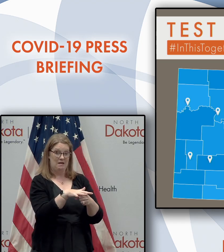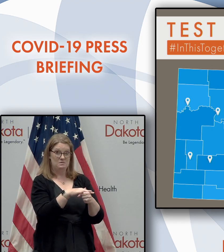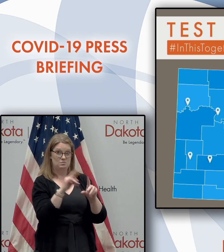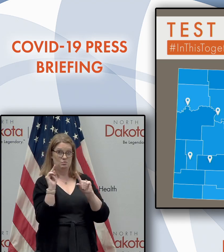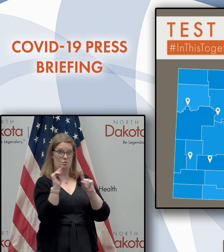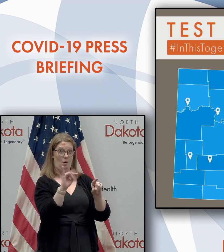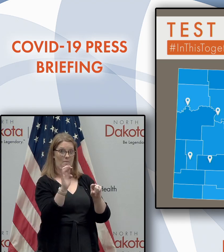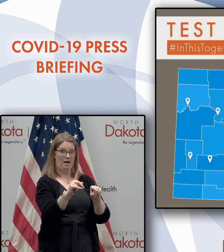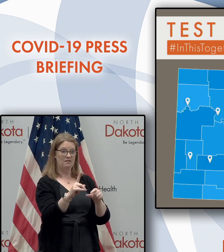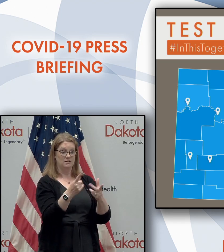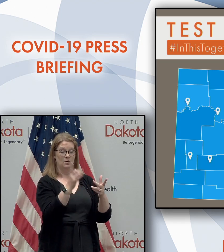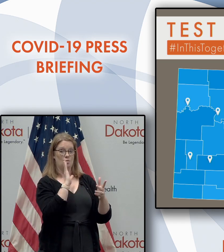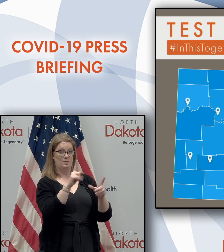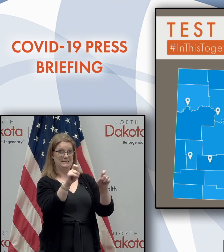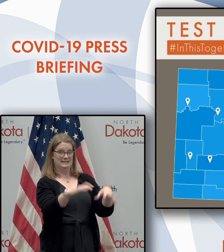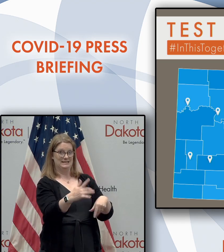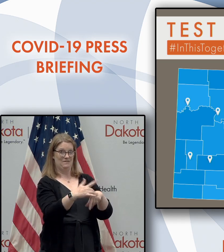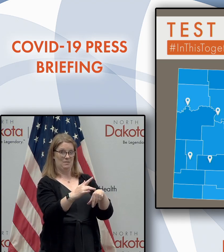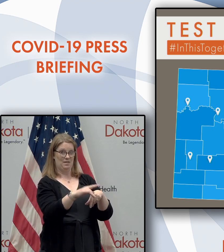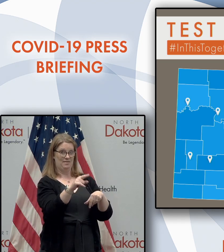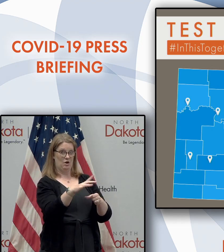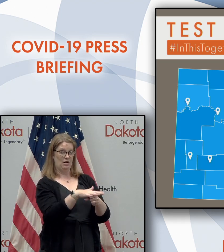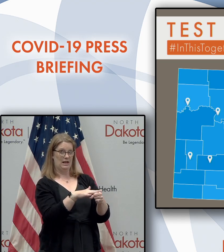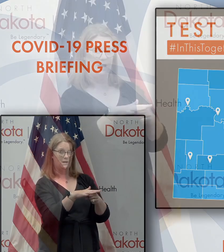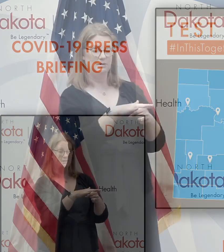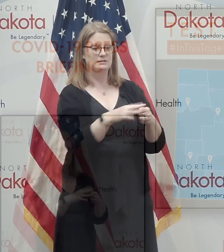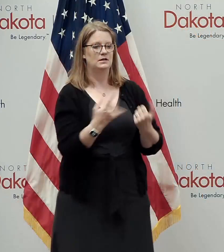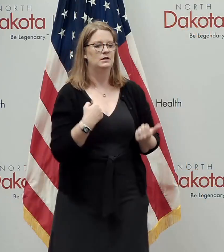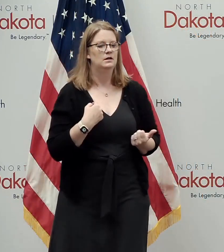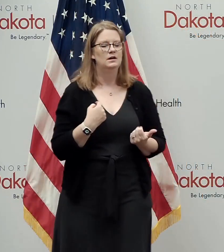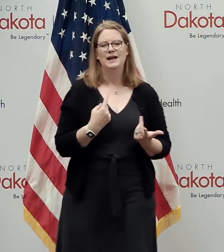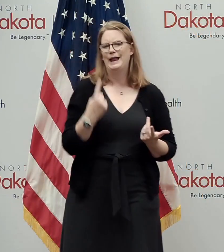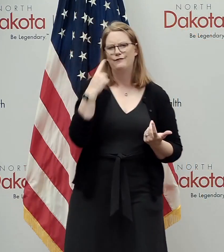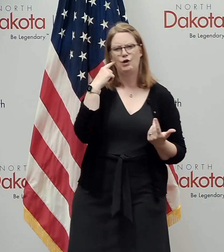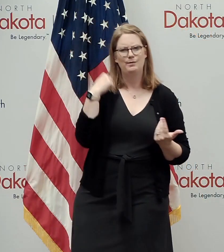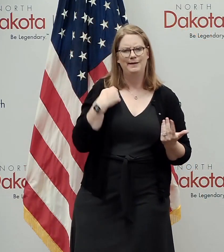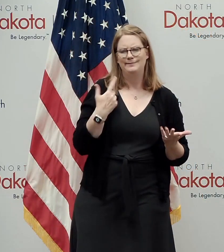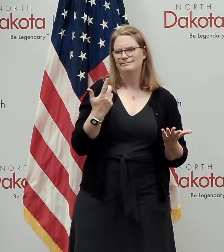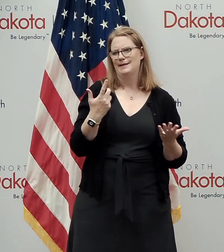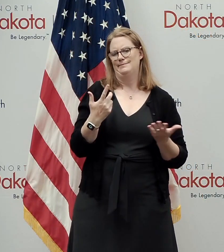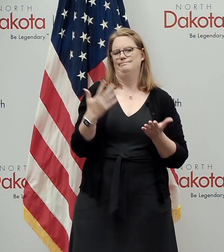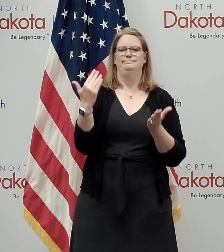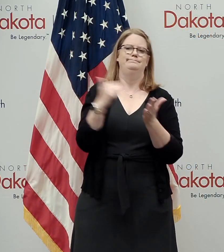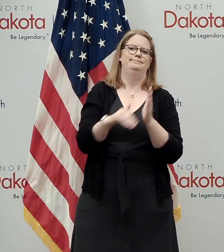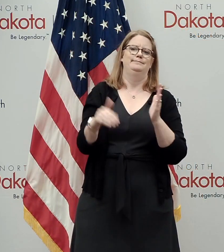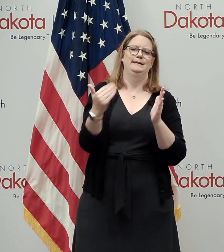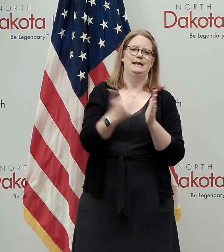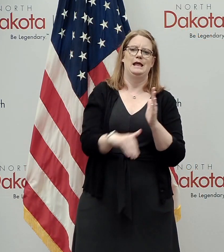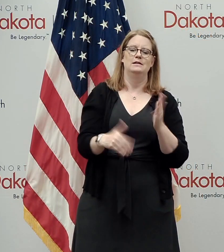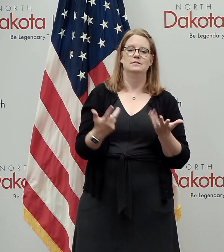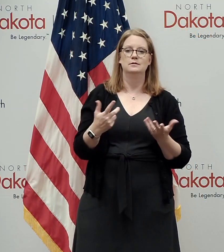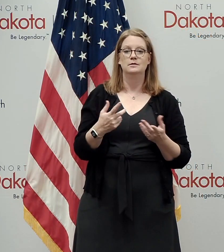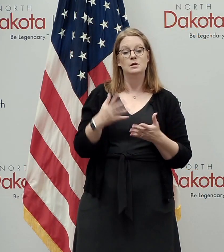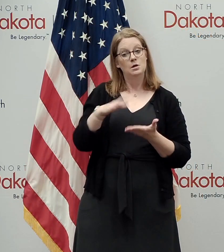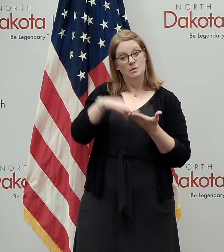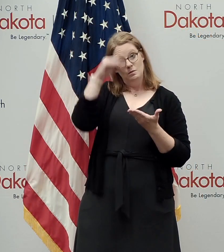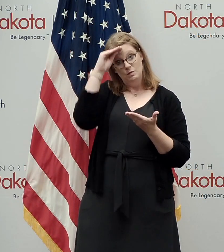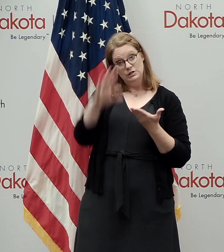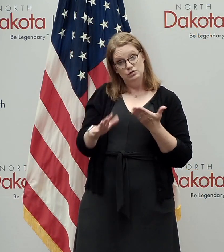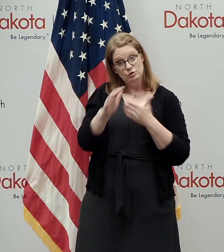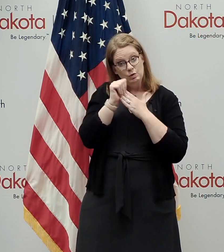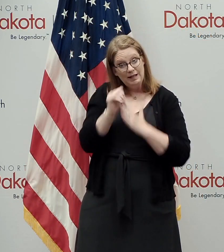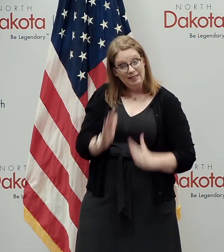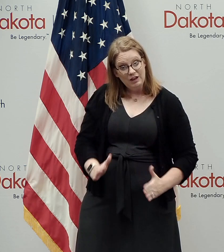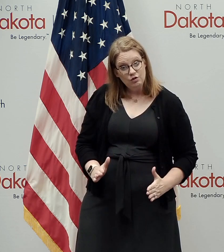returning. But hearing me talk, and you've heard me talk many times, is one thing, but hearing student leaders talk, because